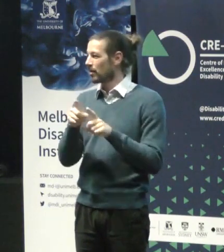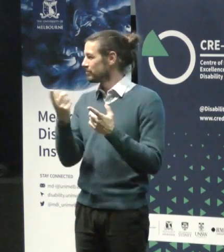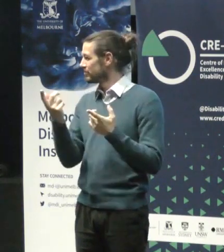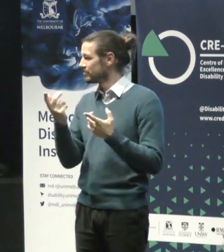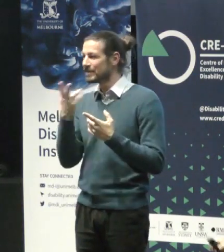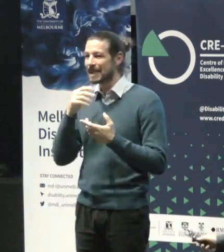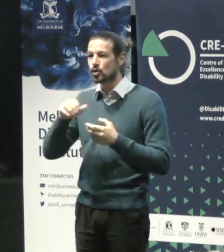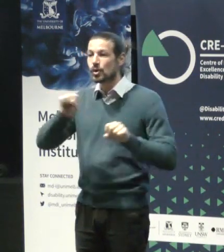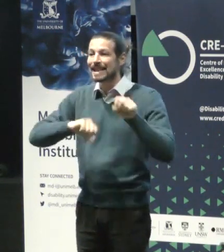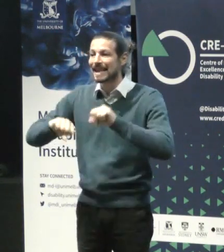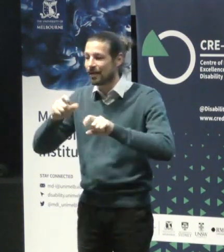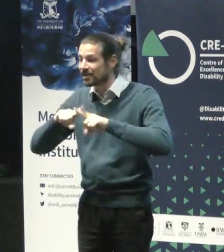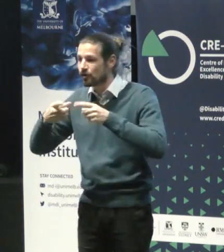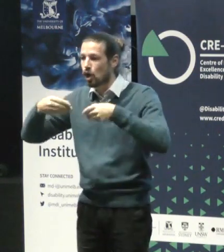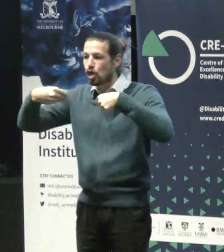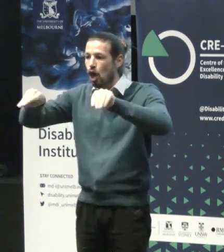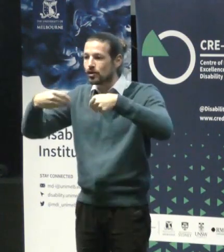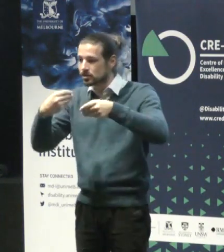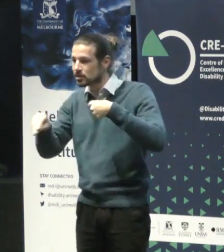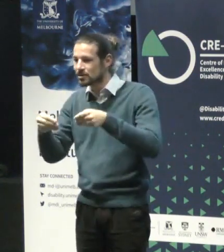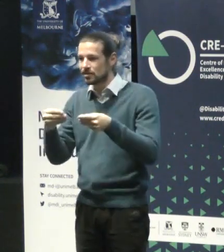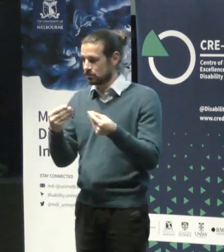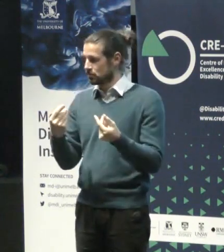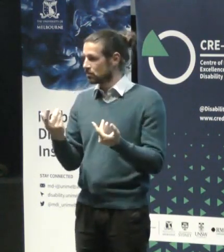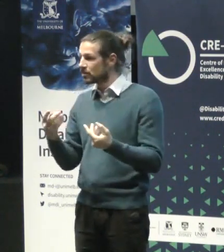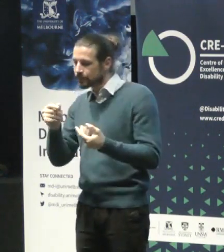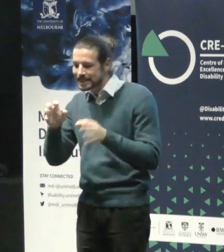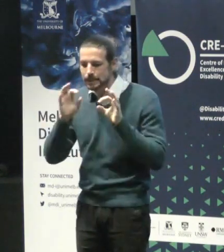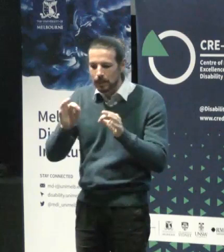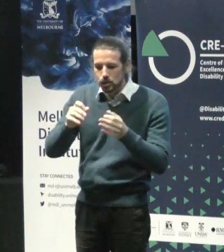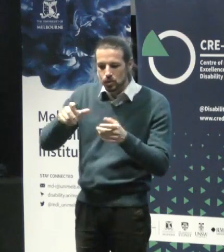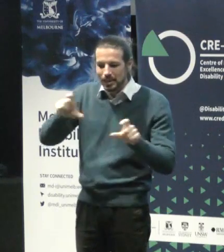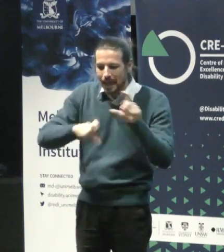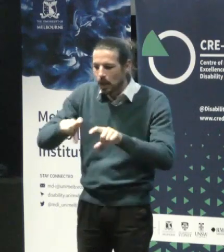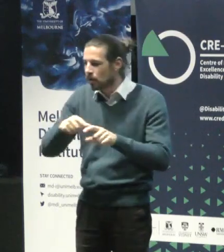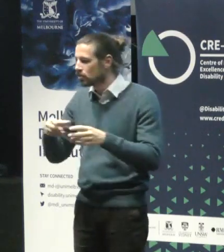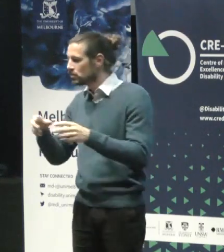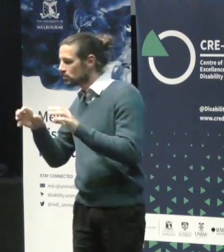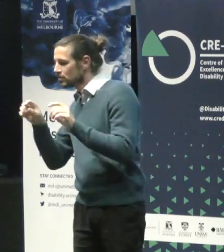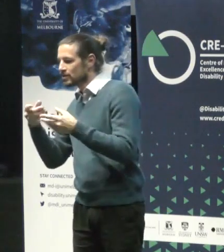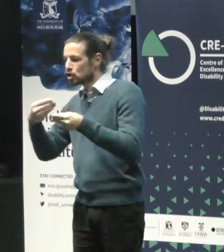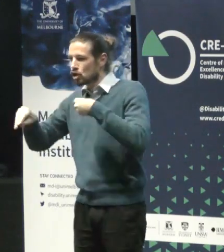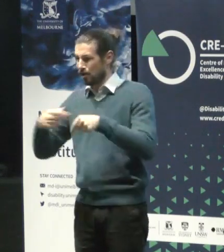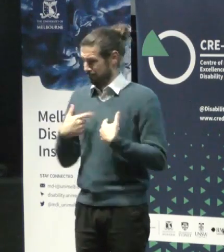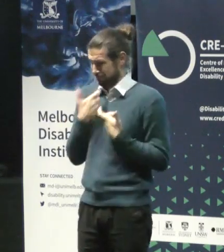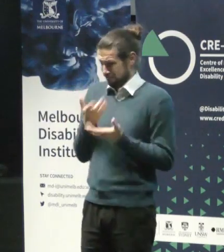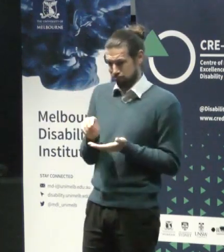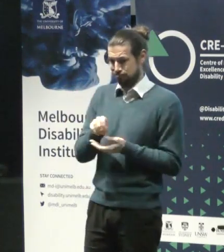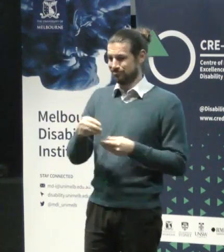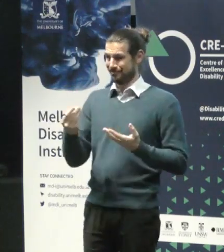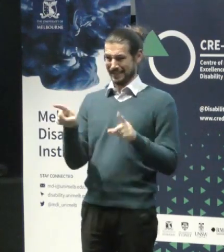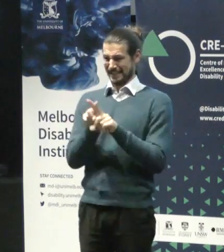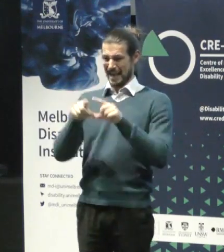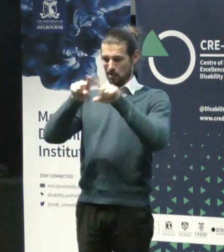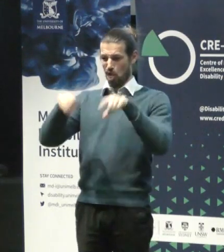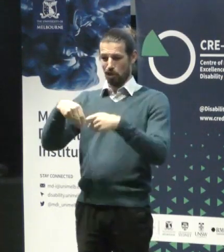and you have them under the sink. Yeah, somebody's nodding. Well, I don't care. So, you know, if you come around to my house, you're going to be